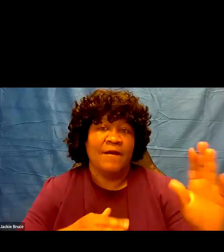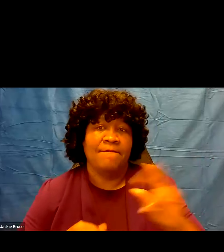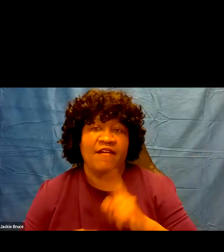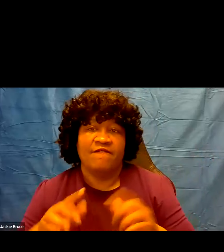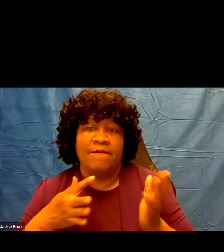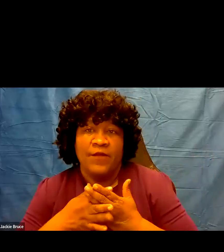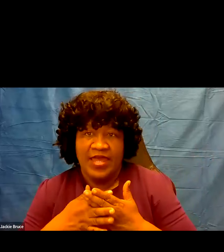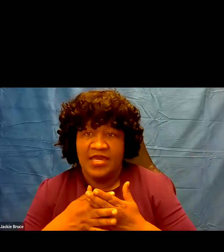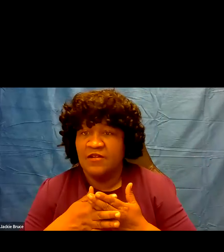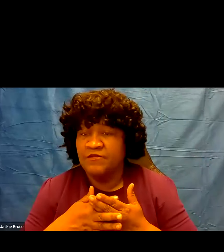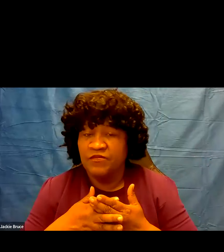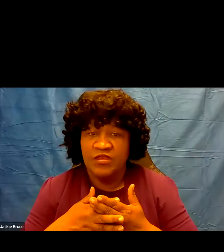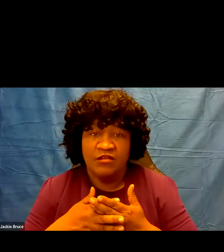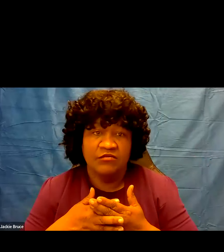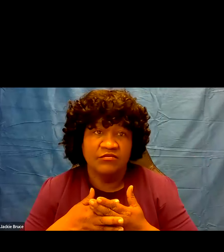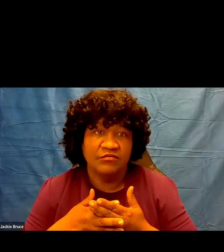break.